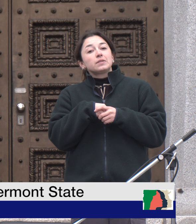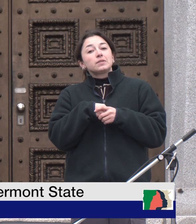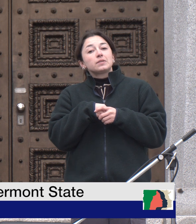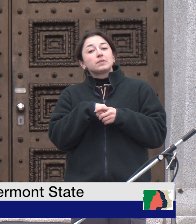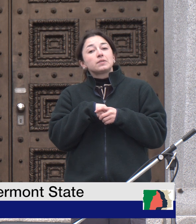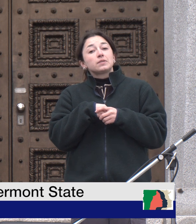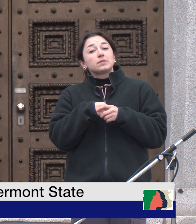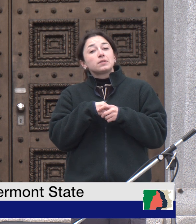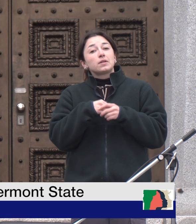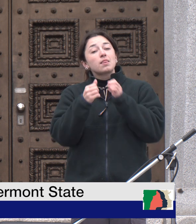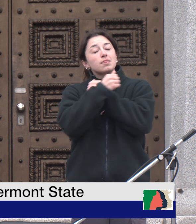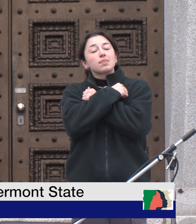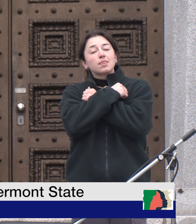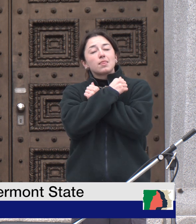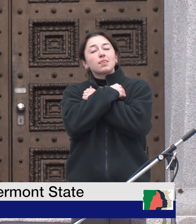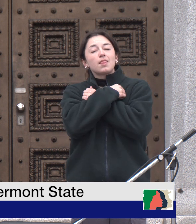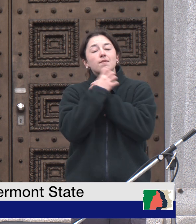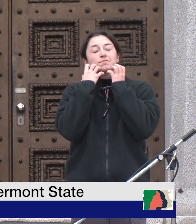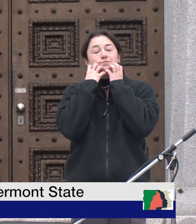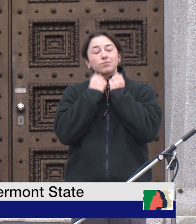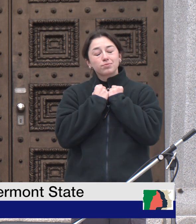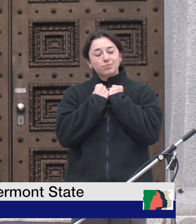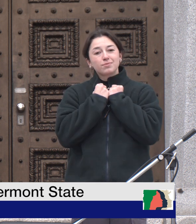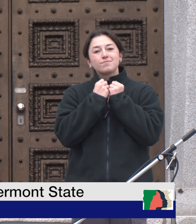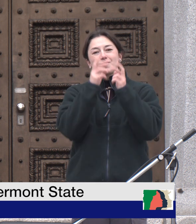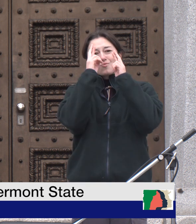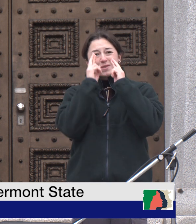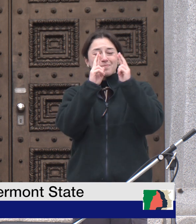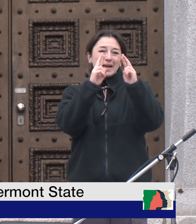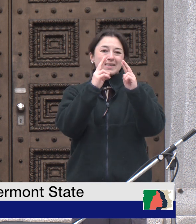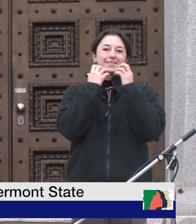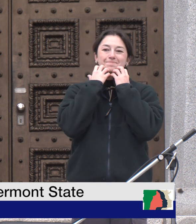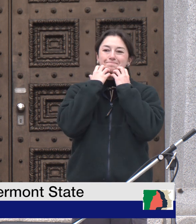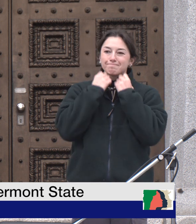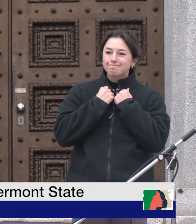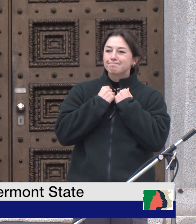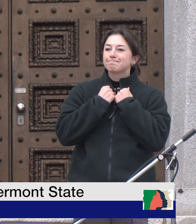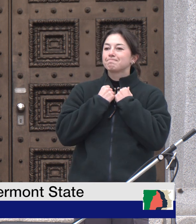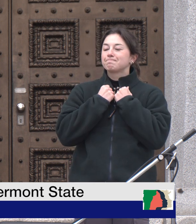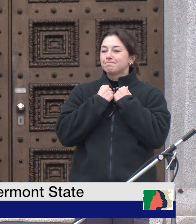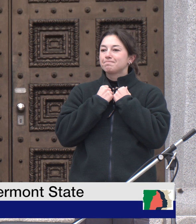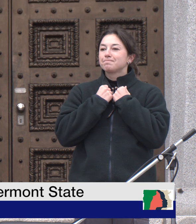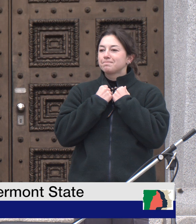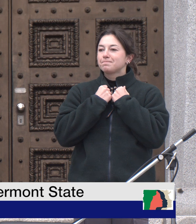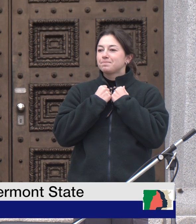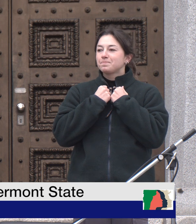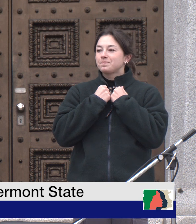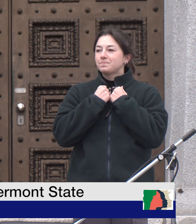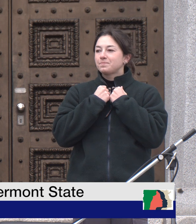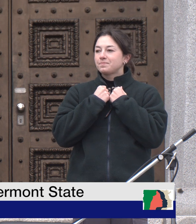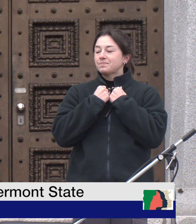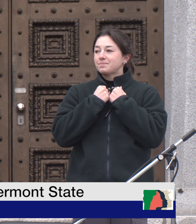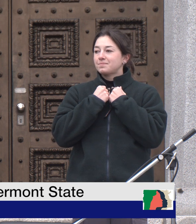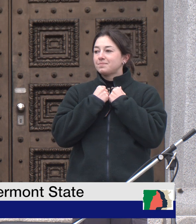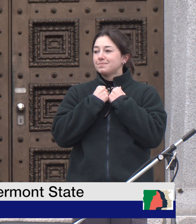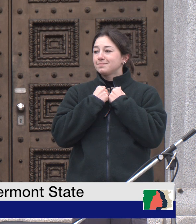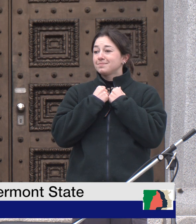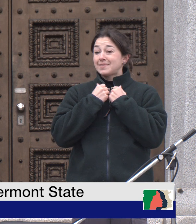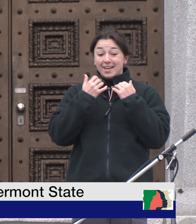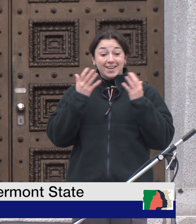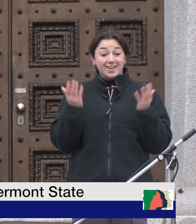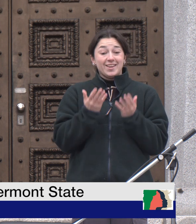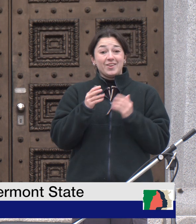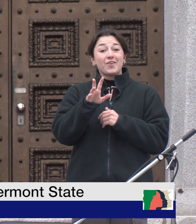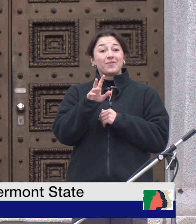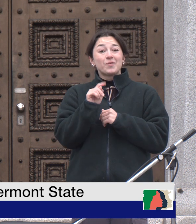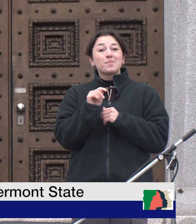love really does matter. Respect really does matter. And we have a candidate in